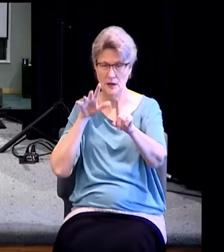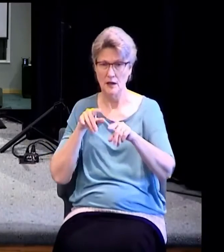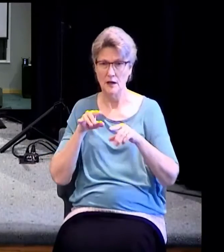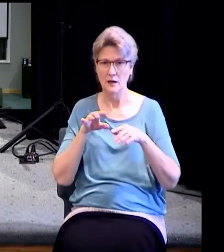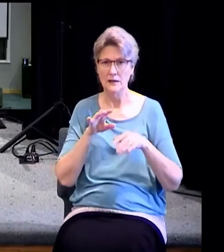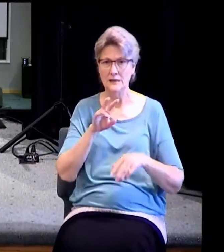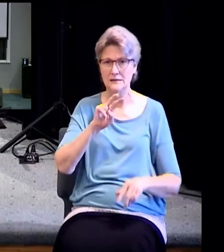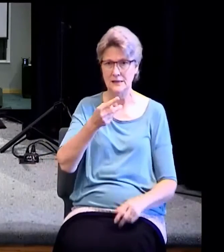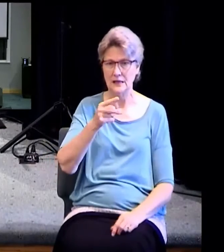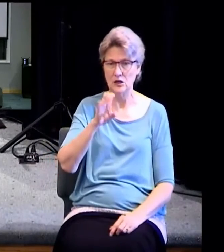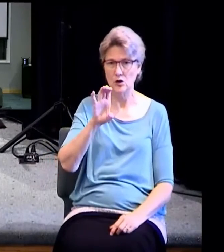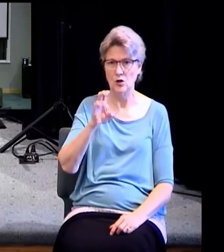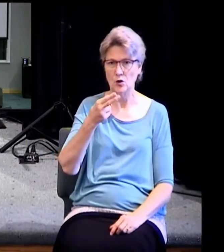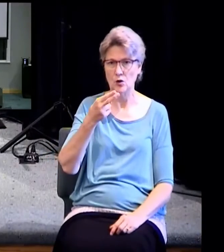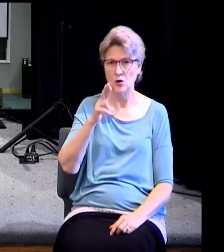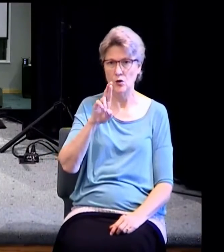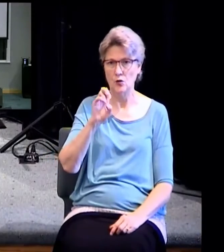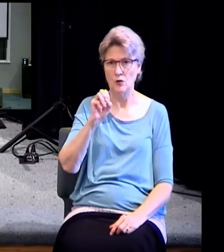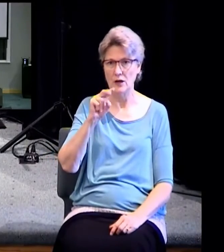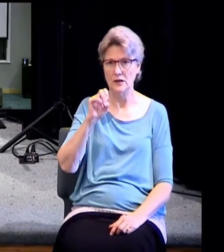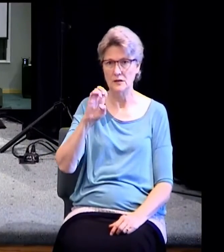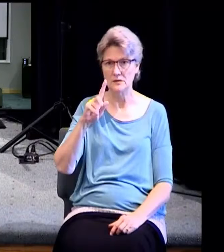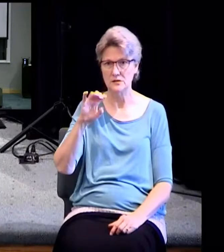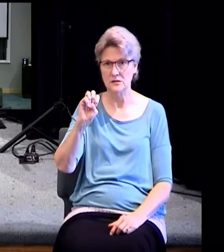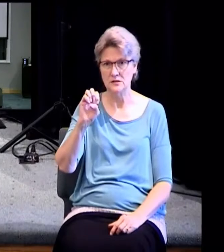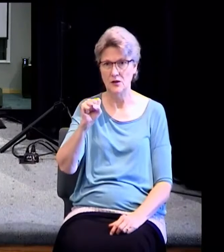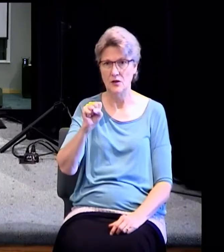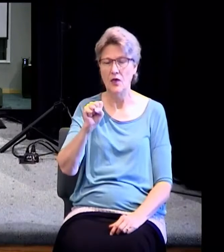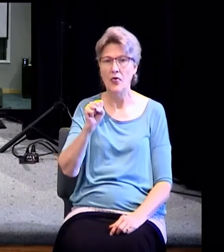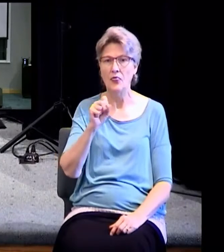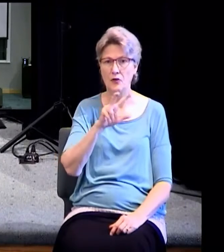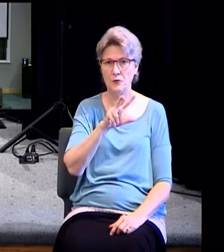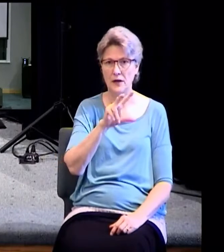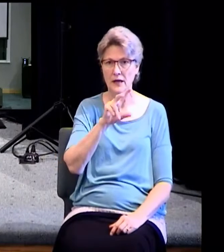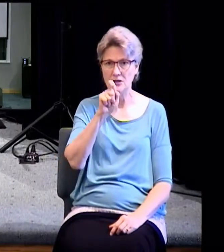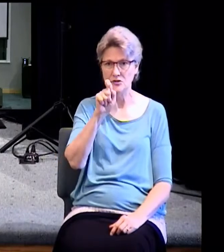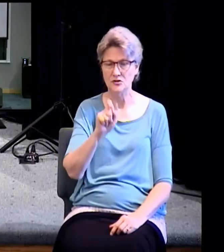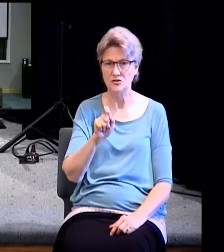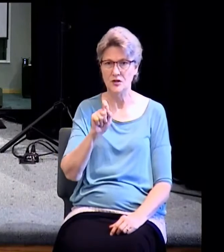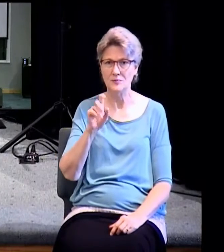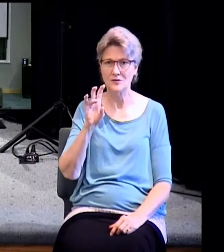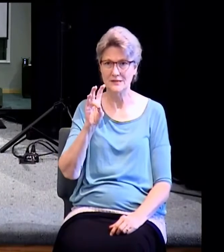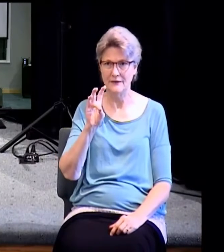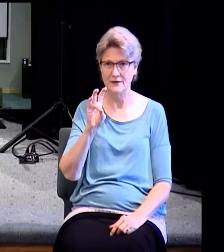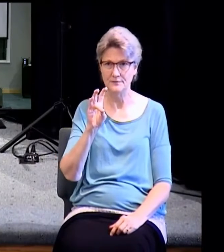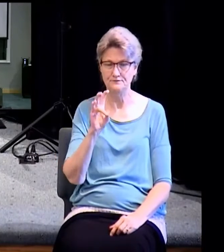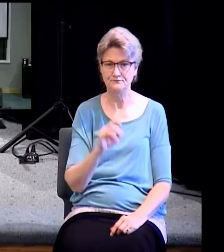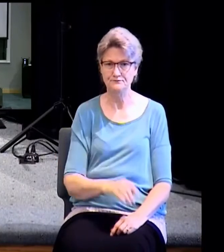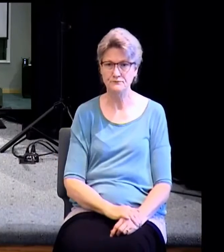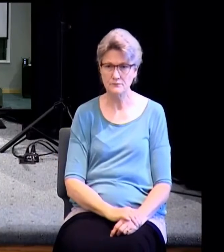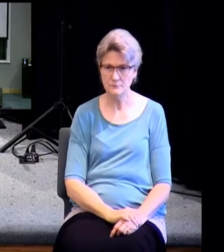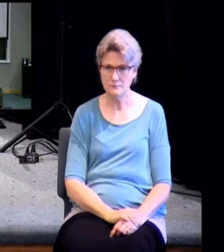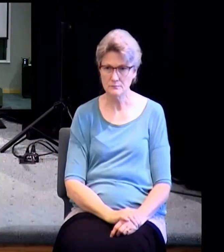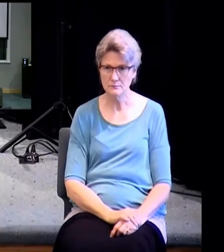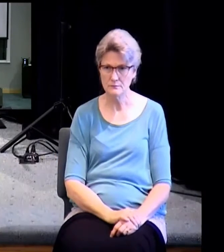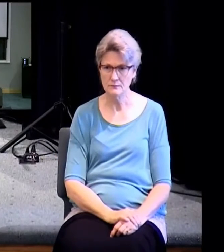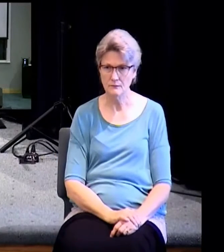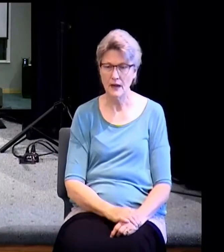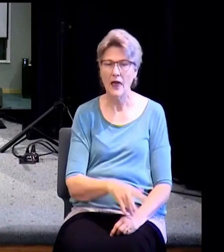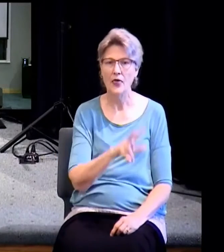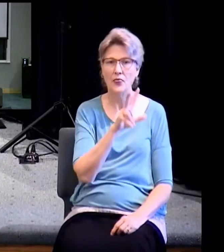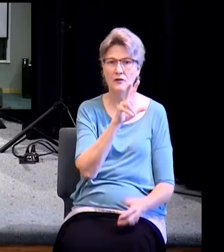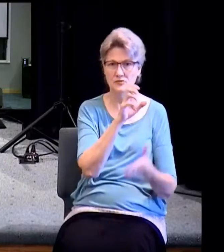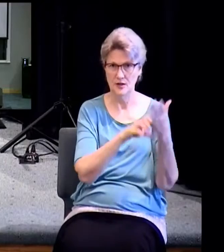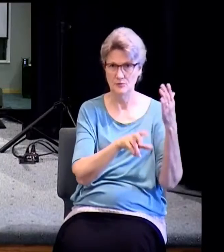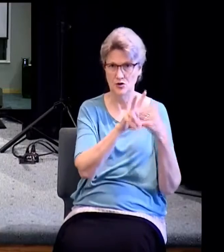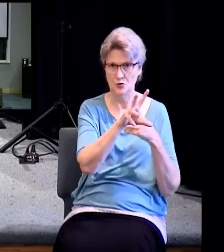3 and 2 Chronicles chapter 7. 2 Chronicles 3 says, "Then Solomon began to build the house of the Lord